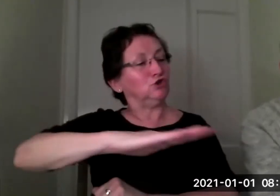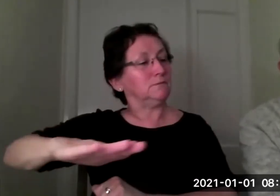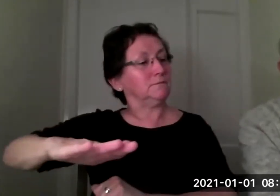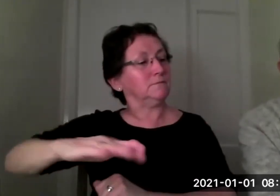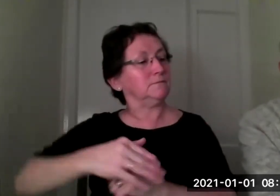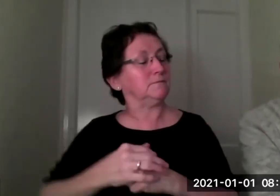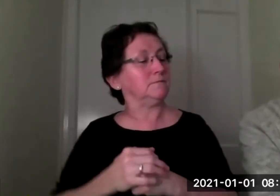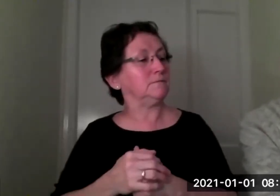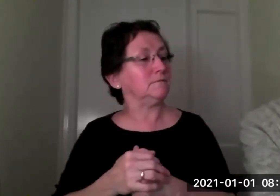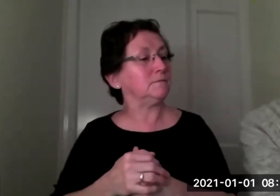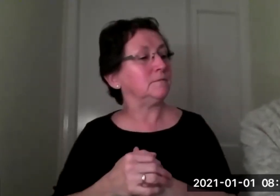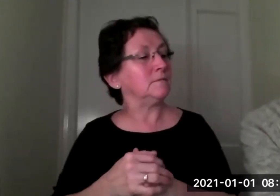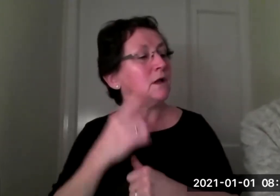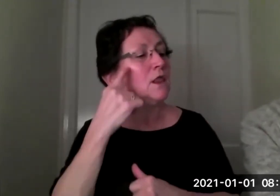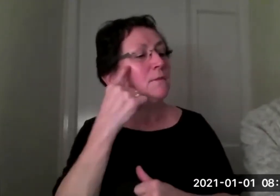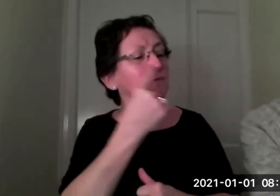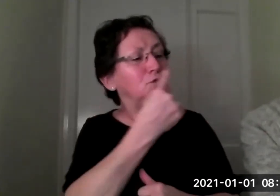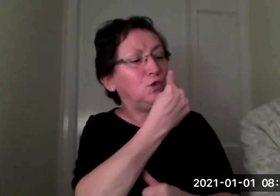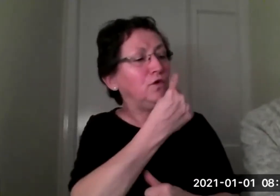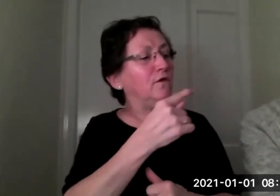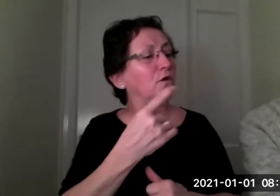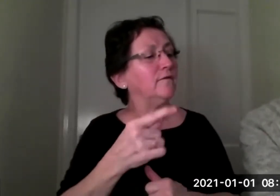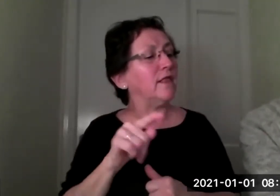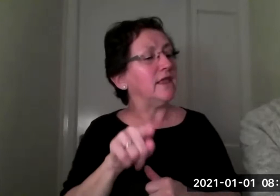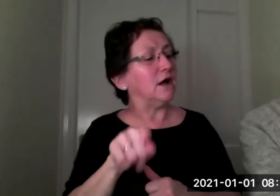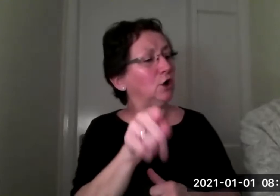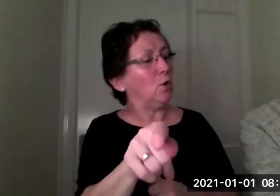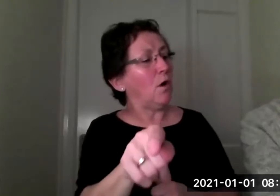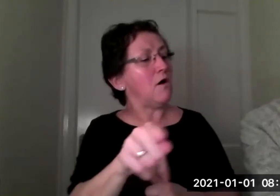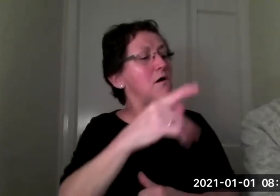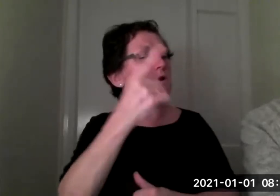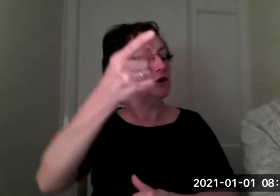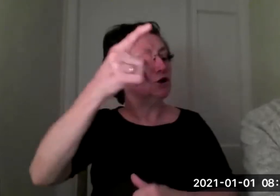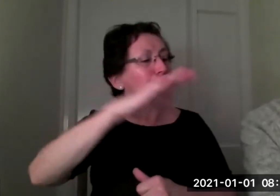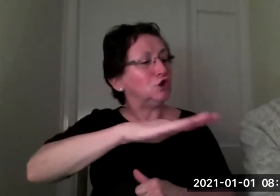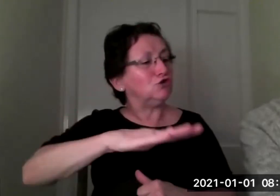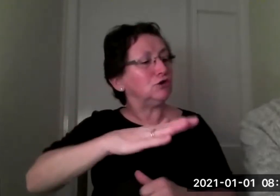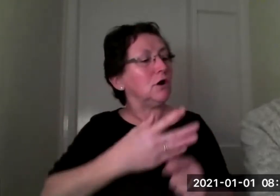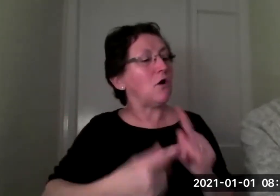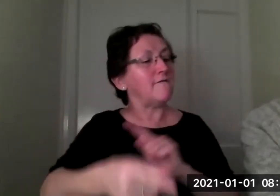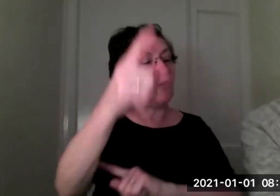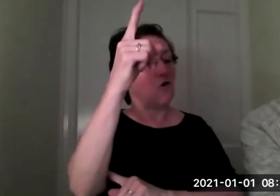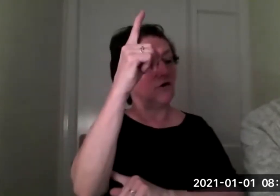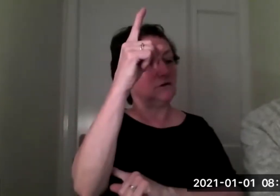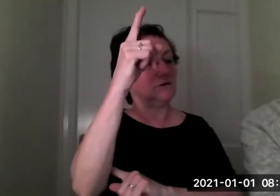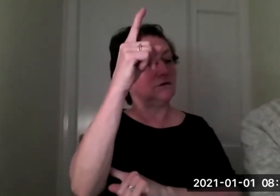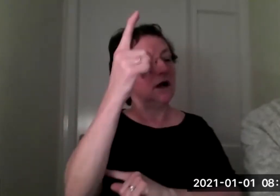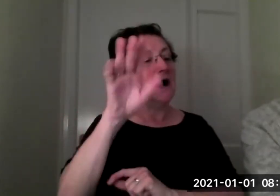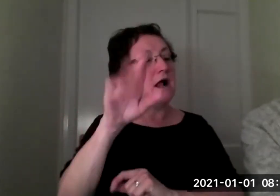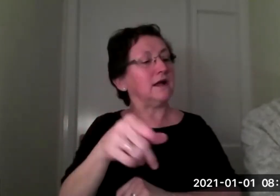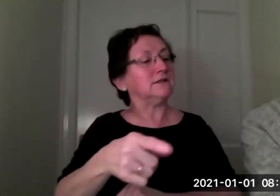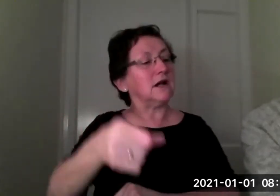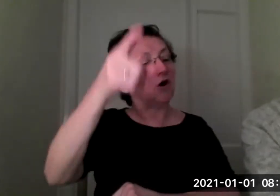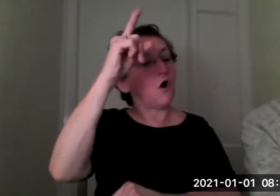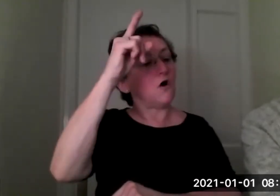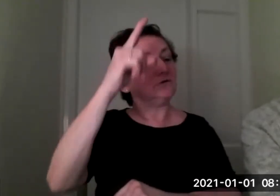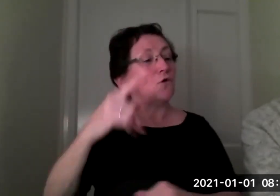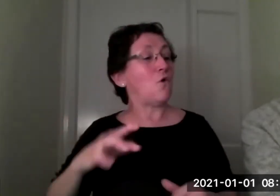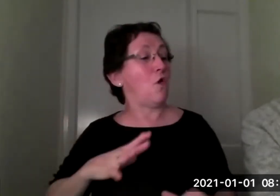children. The truth that you are children of God is that God